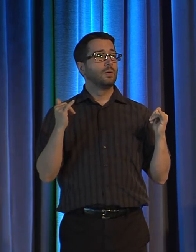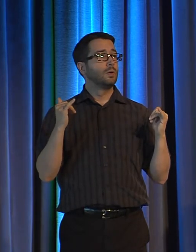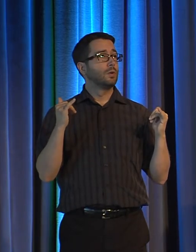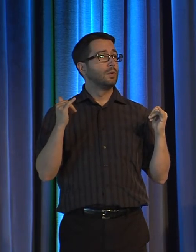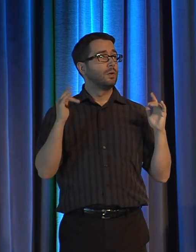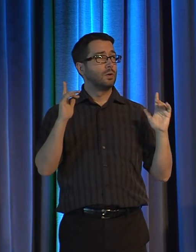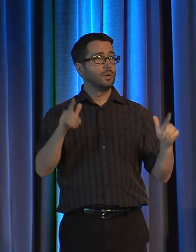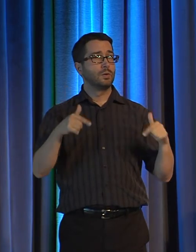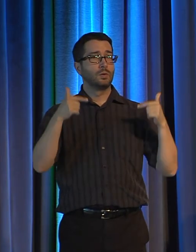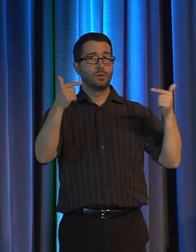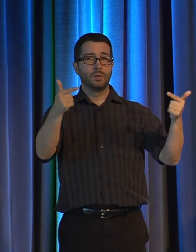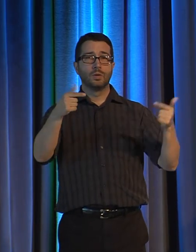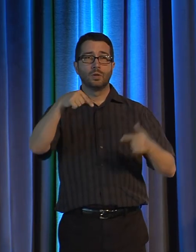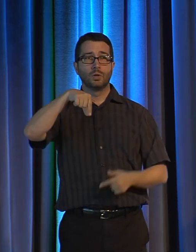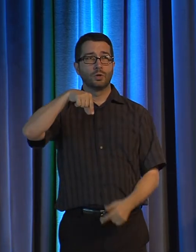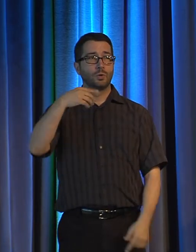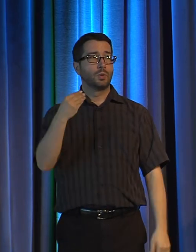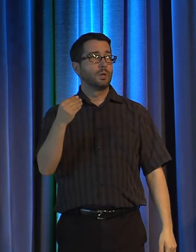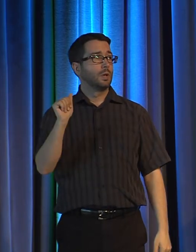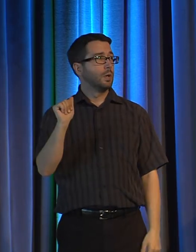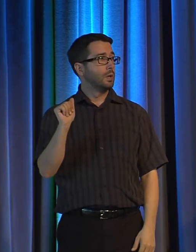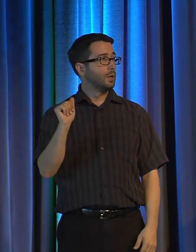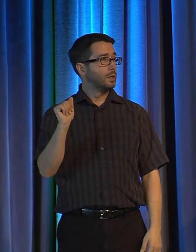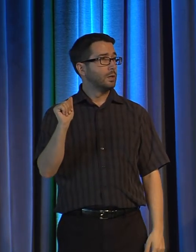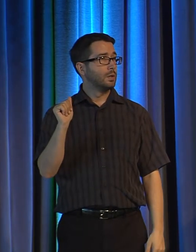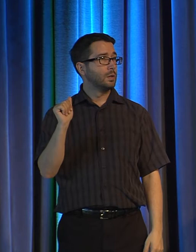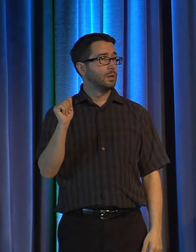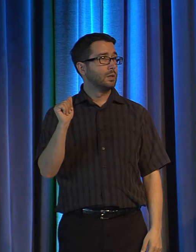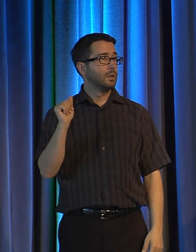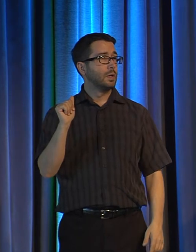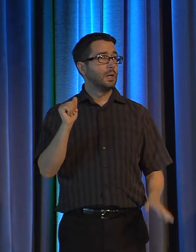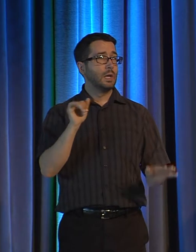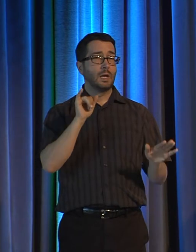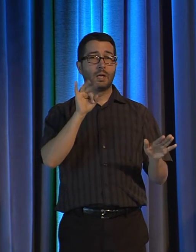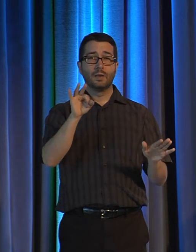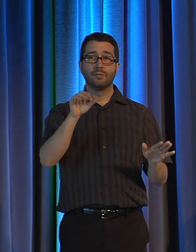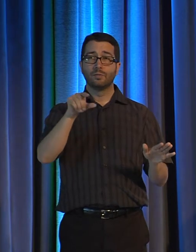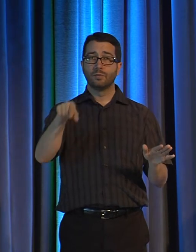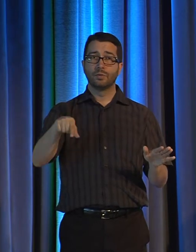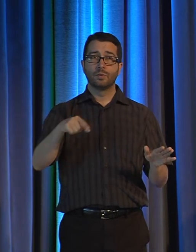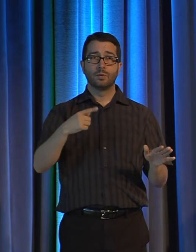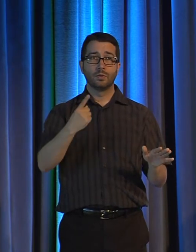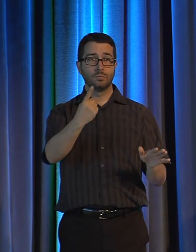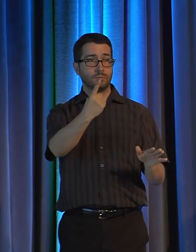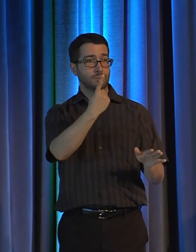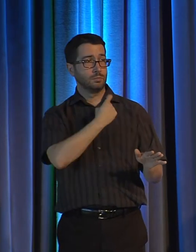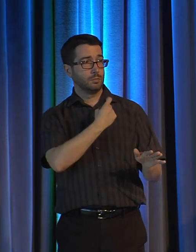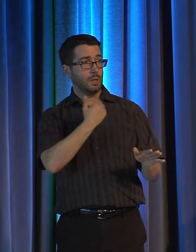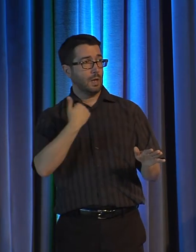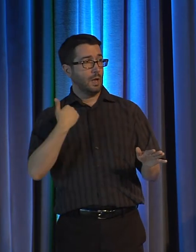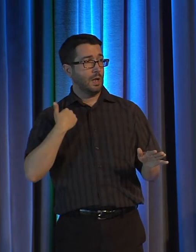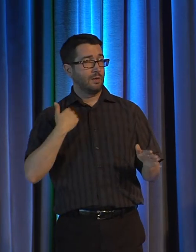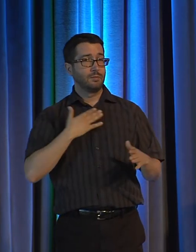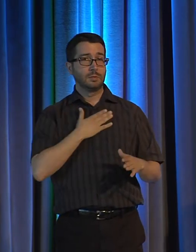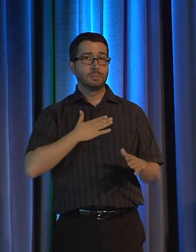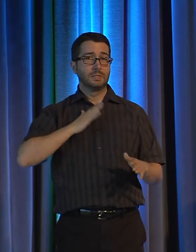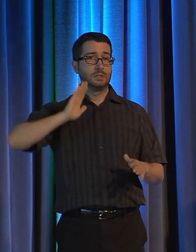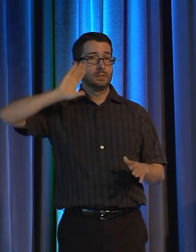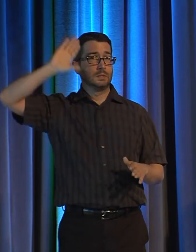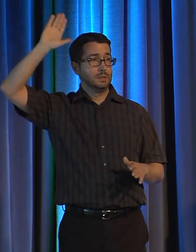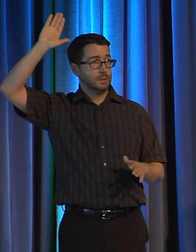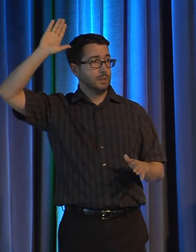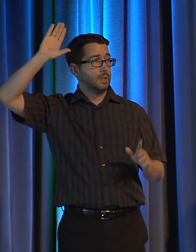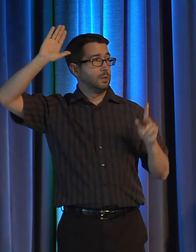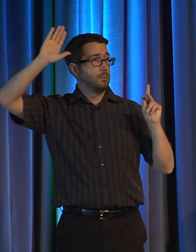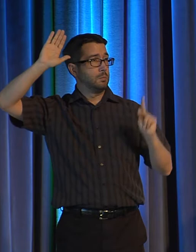for Q&A, for questions and answers. If you have a question, please raise your hand and someone will